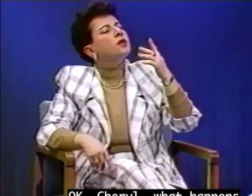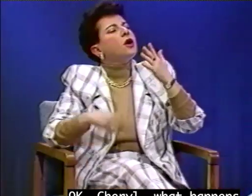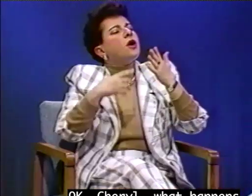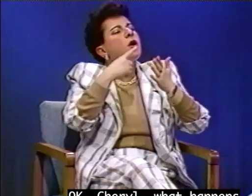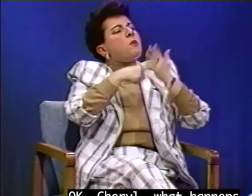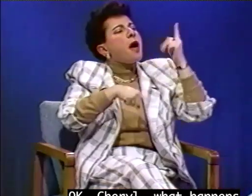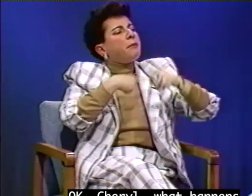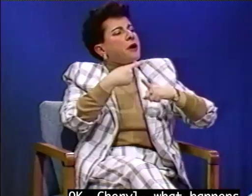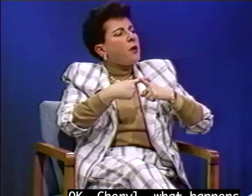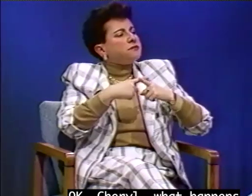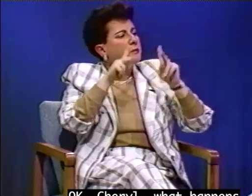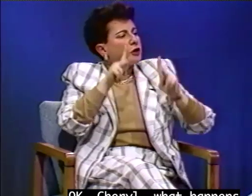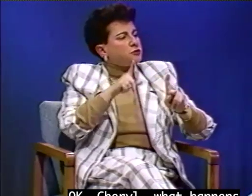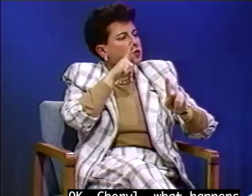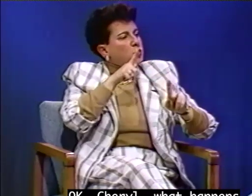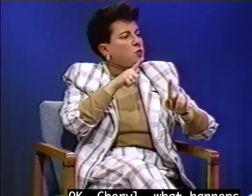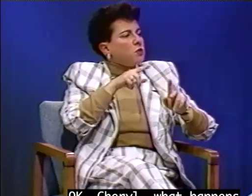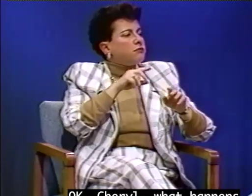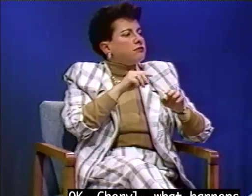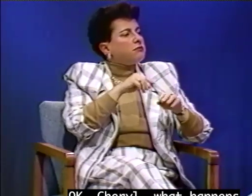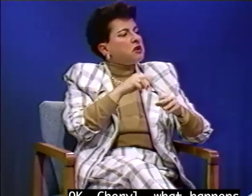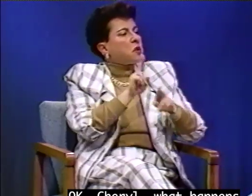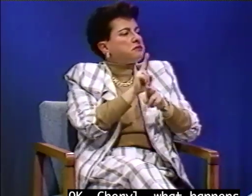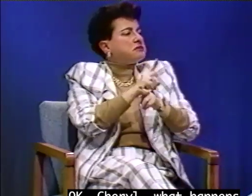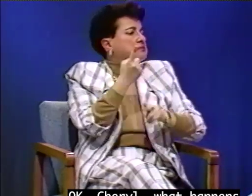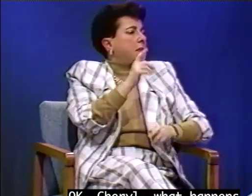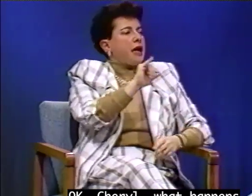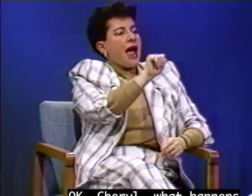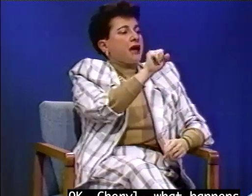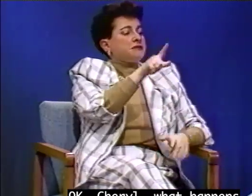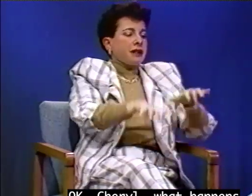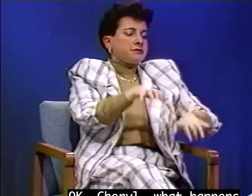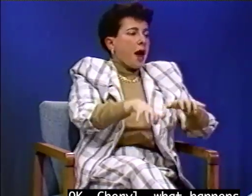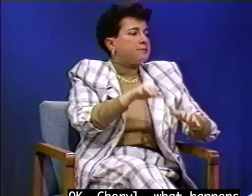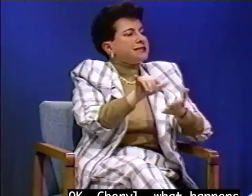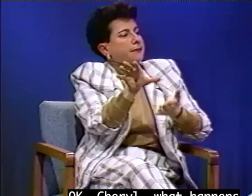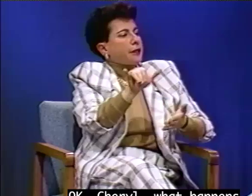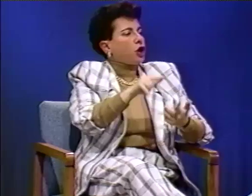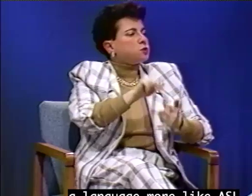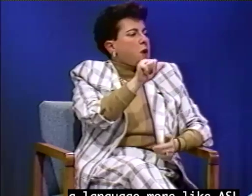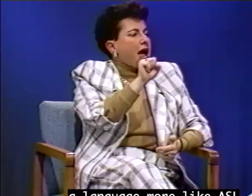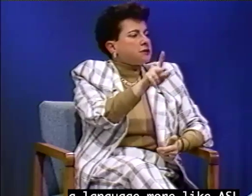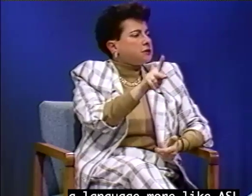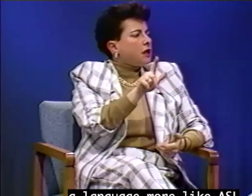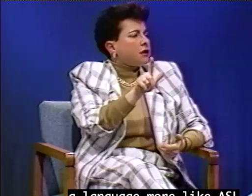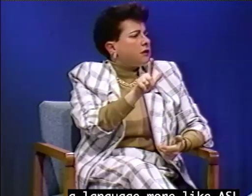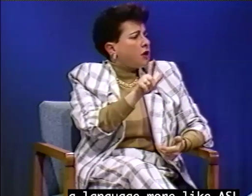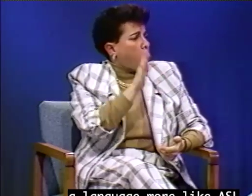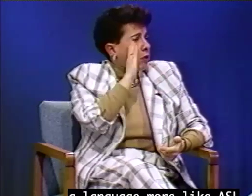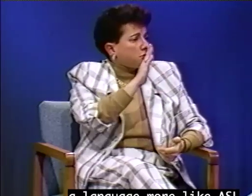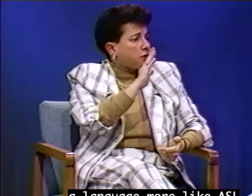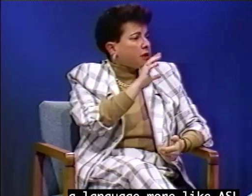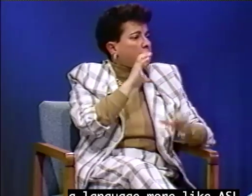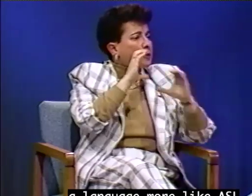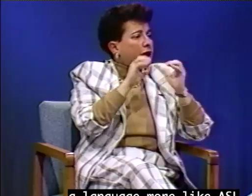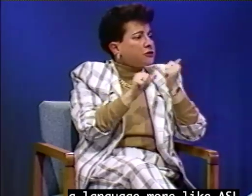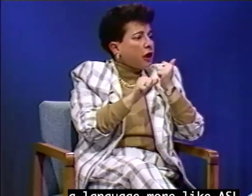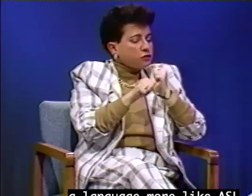Okay, Cheryl, what happens if a person who's using a language more like ASL